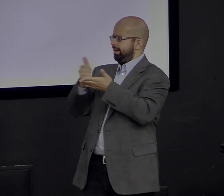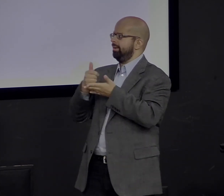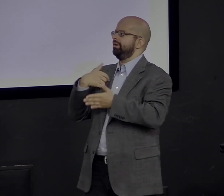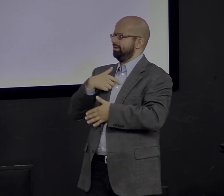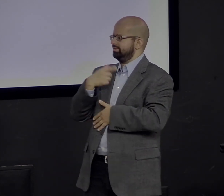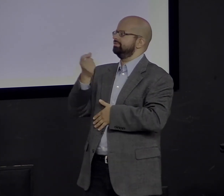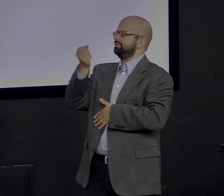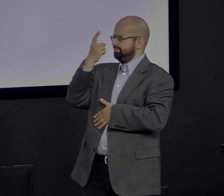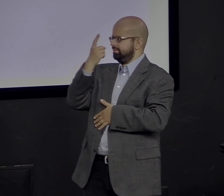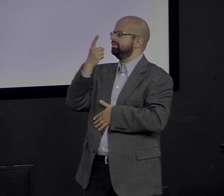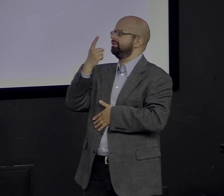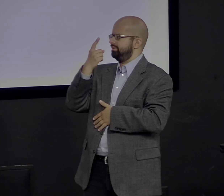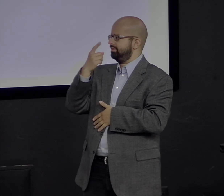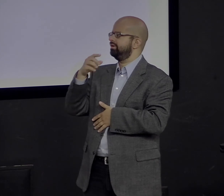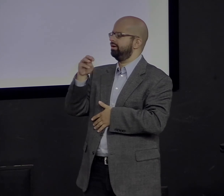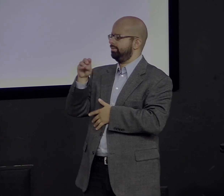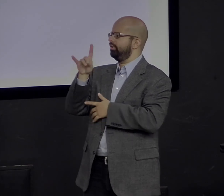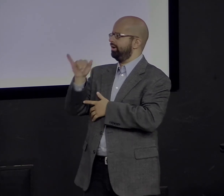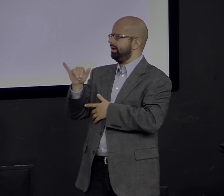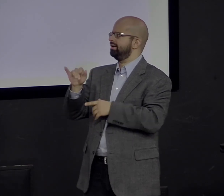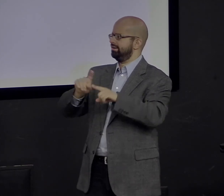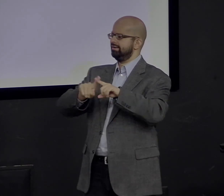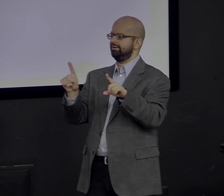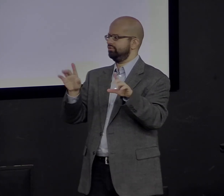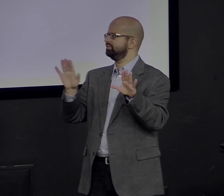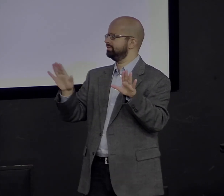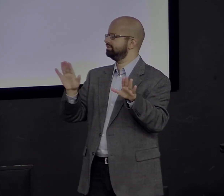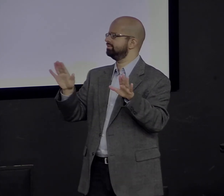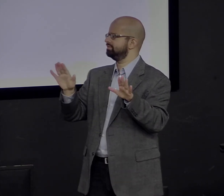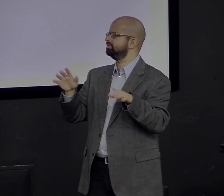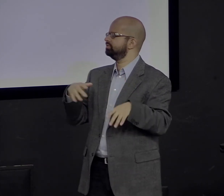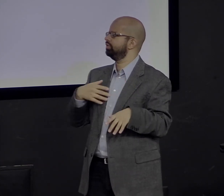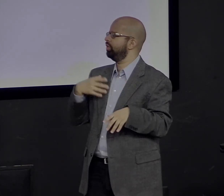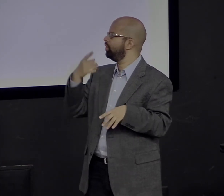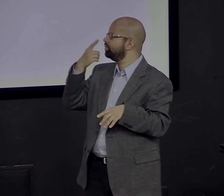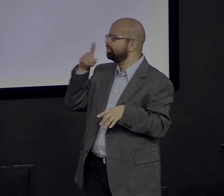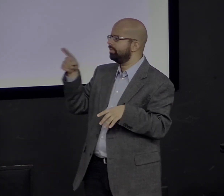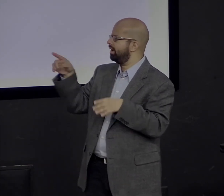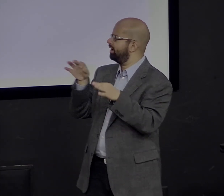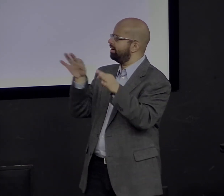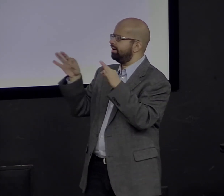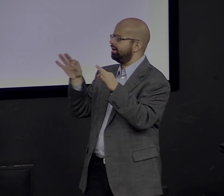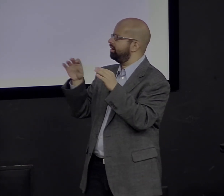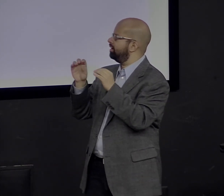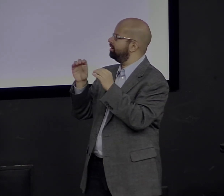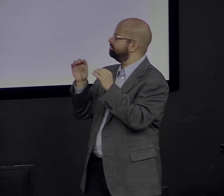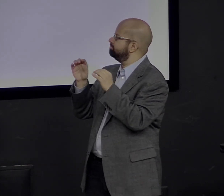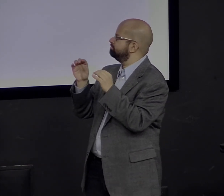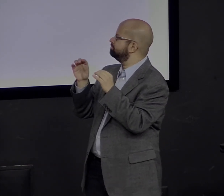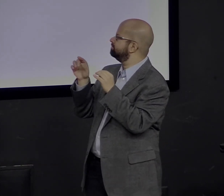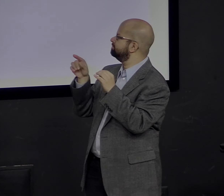language. Would International Sign Language help us understand greatly or more in